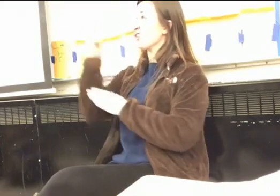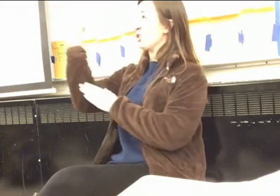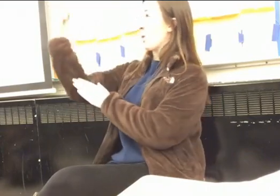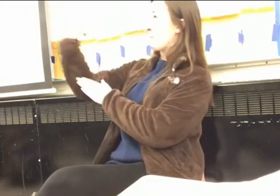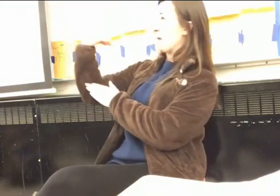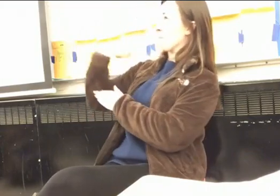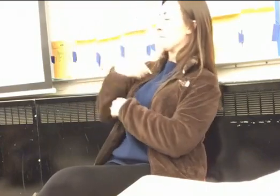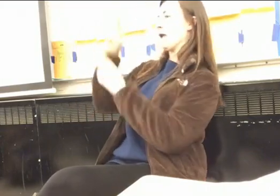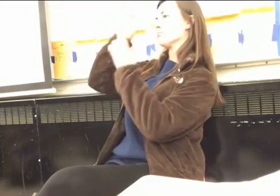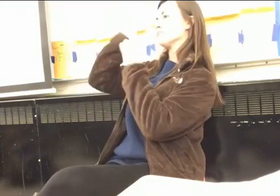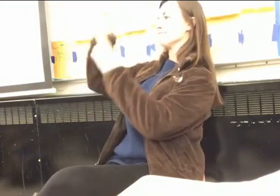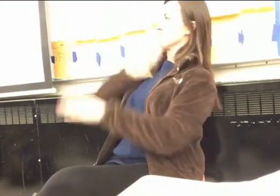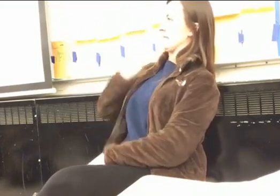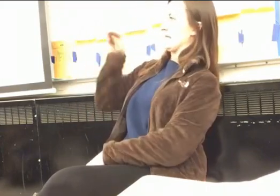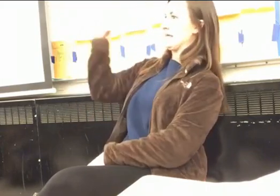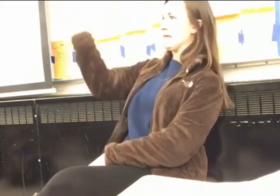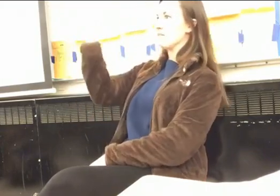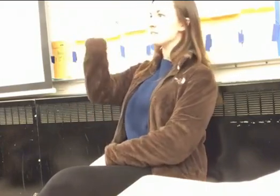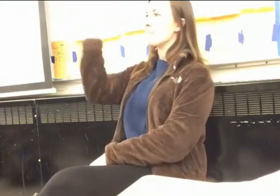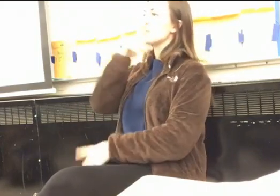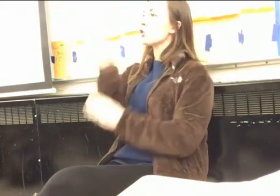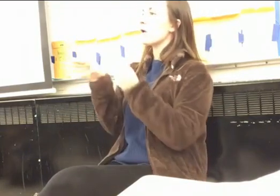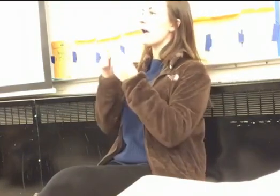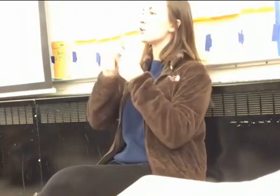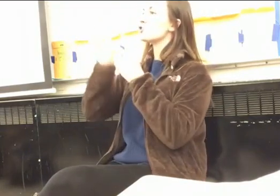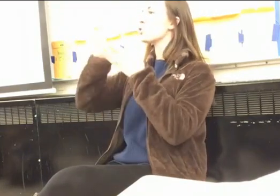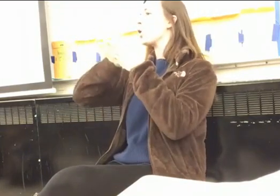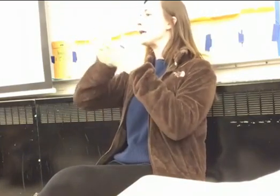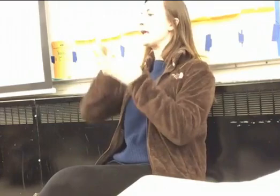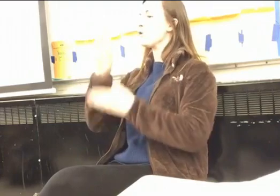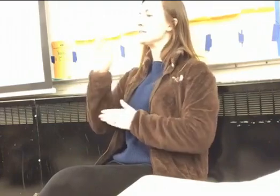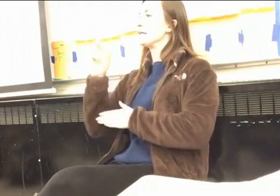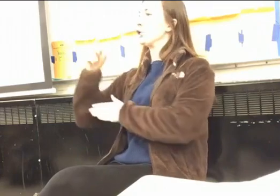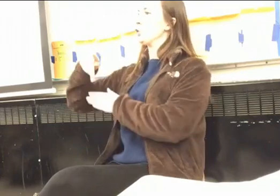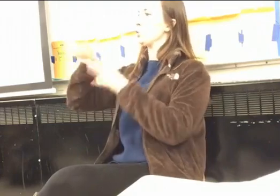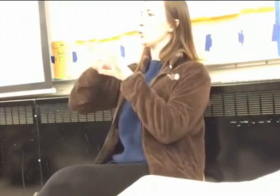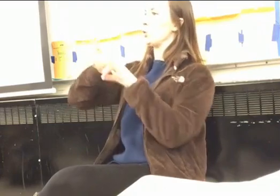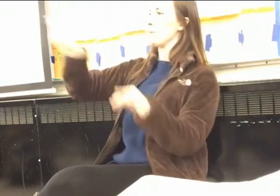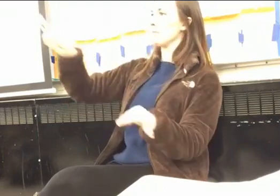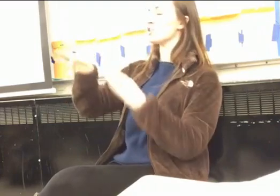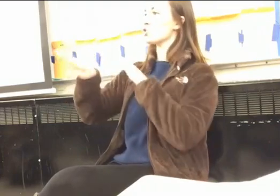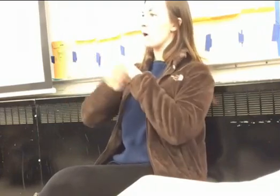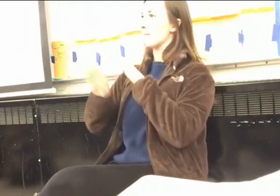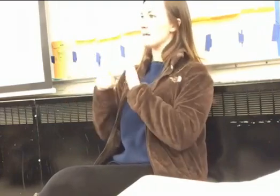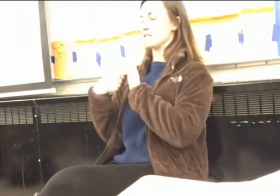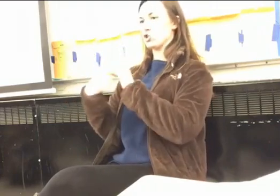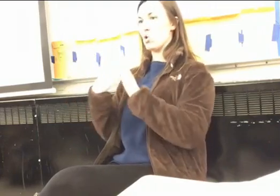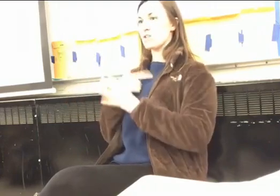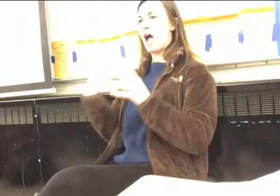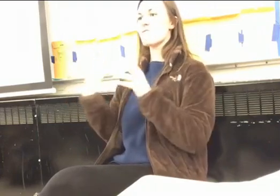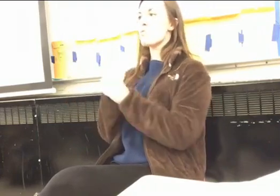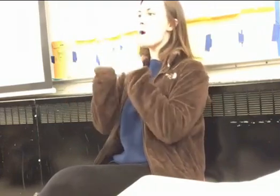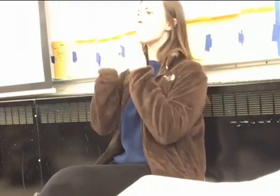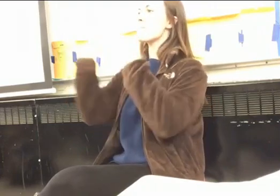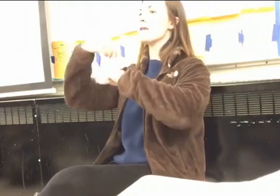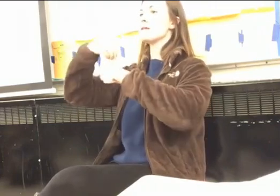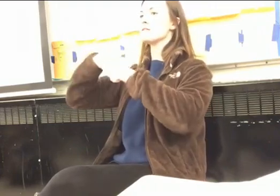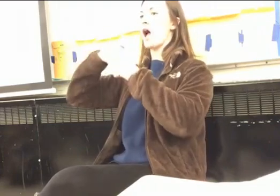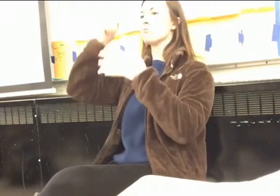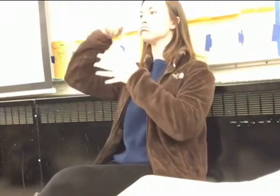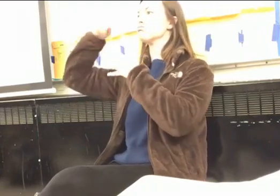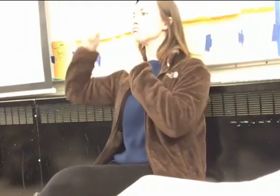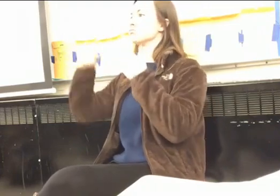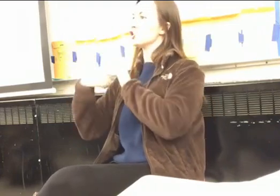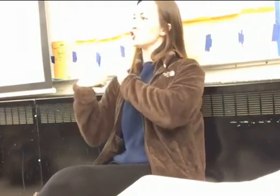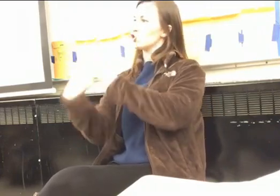onto your counting coup, kind of like a giant thing of trinkets, basically, of your warfare. Now, one part of the Plains Indians, though,